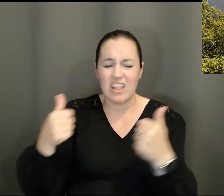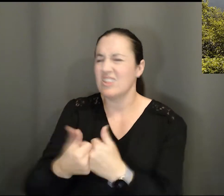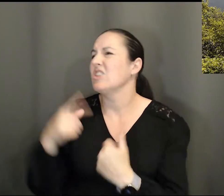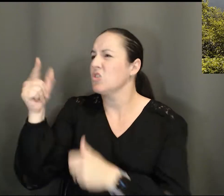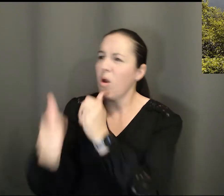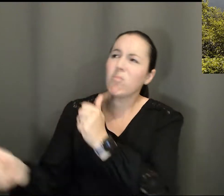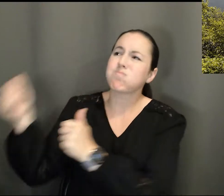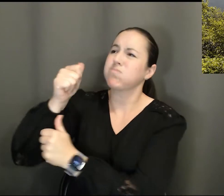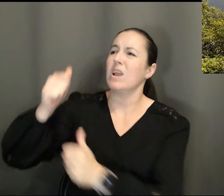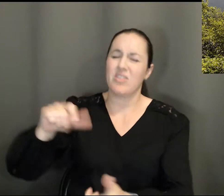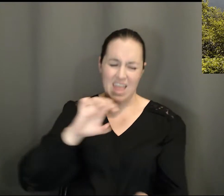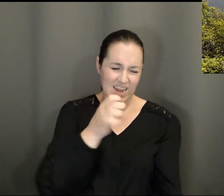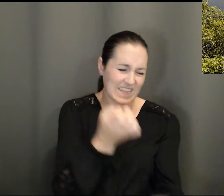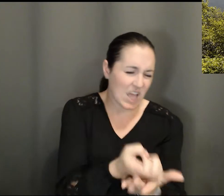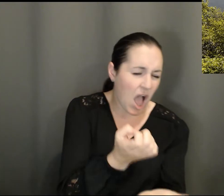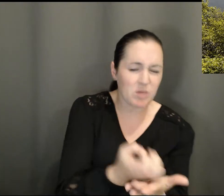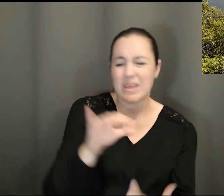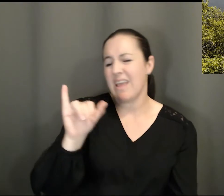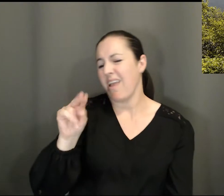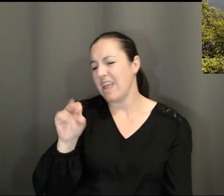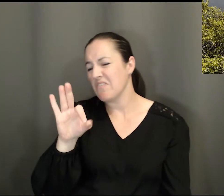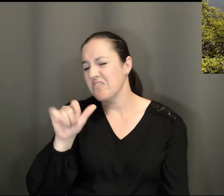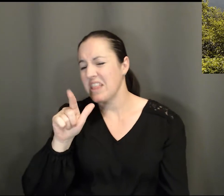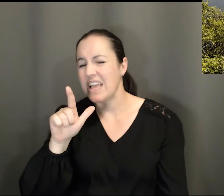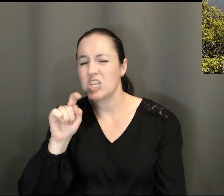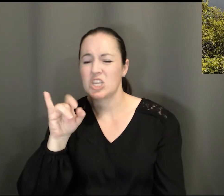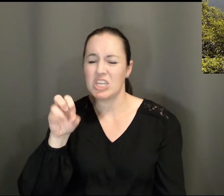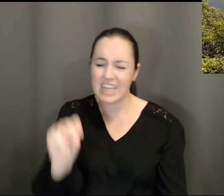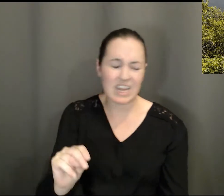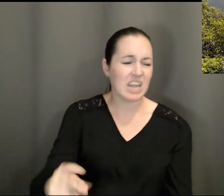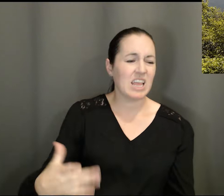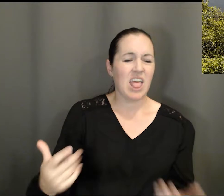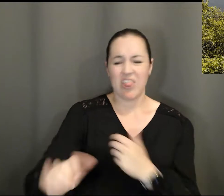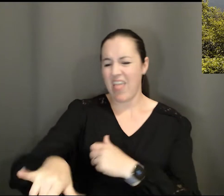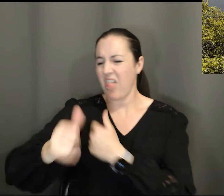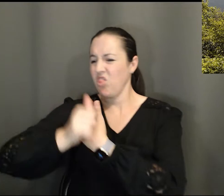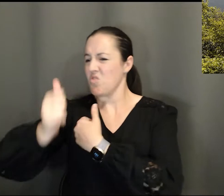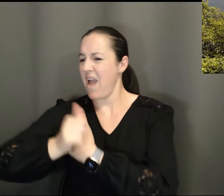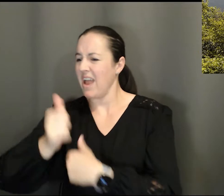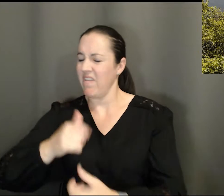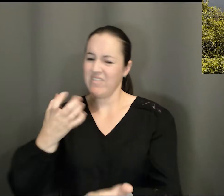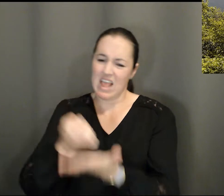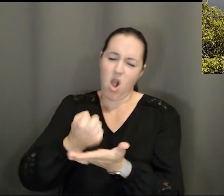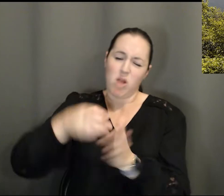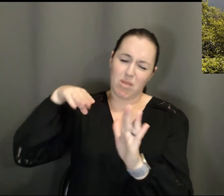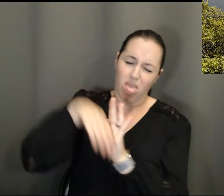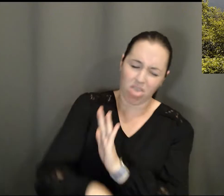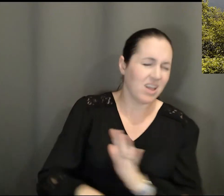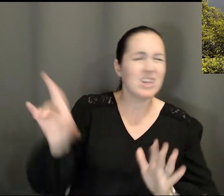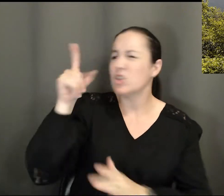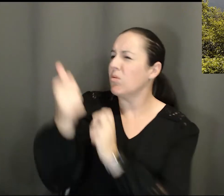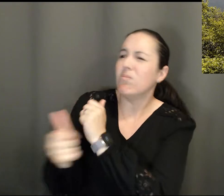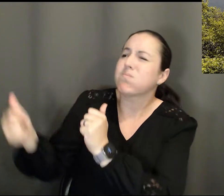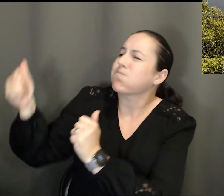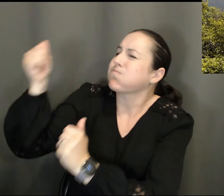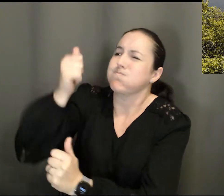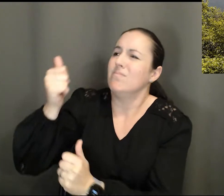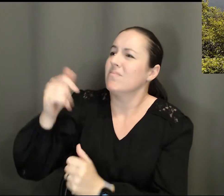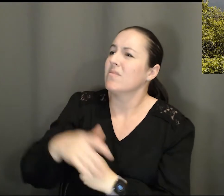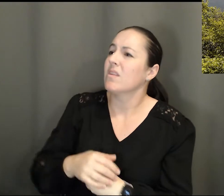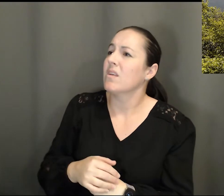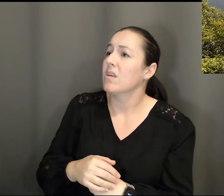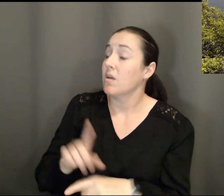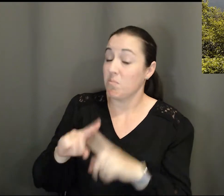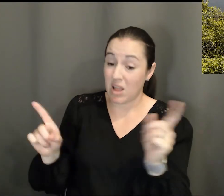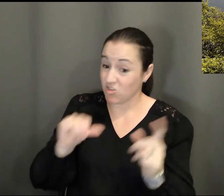than inflation. You're bigger than the threat of recession. You're bigger than all of those things, yet you're so big, but you're not too